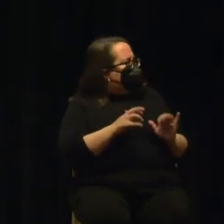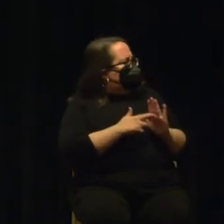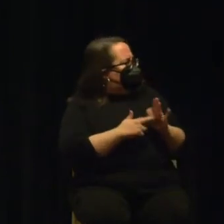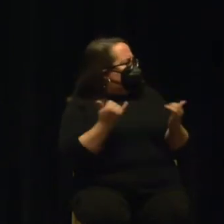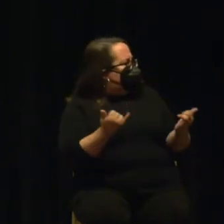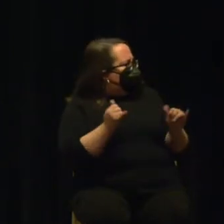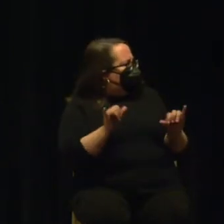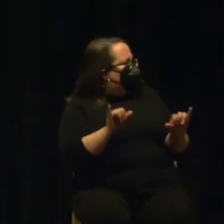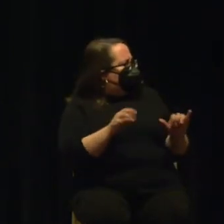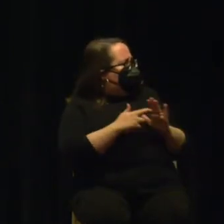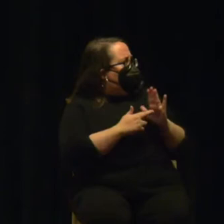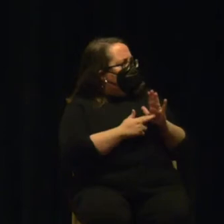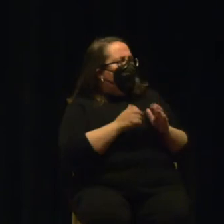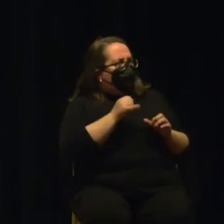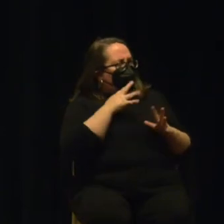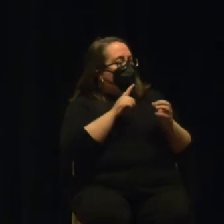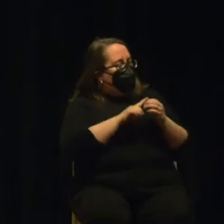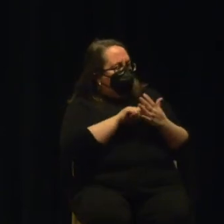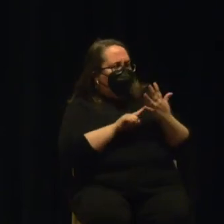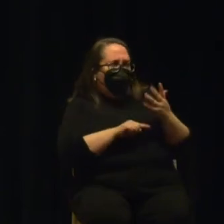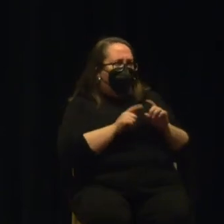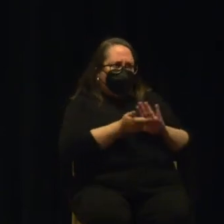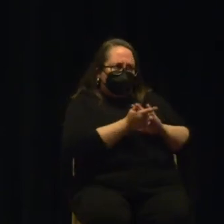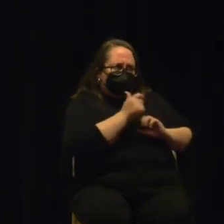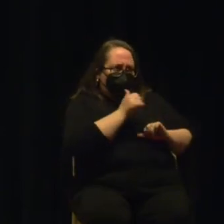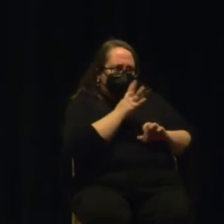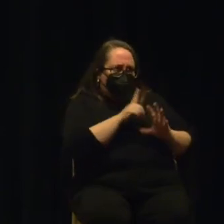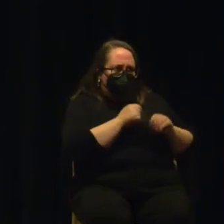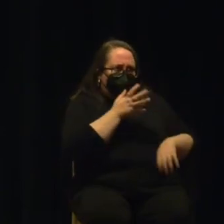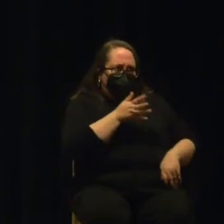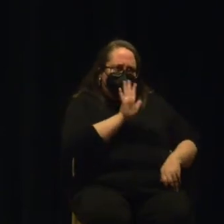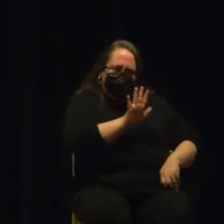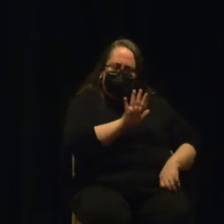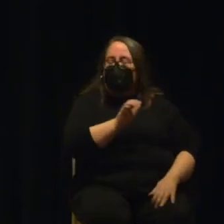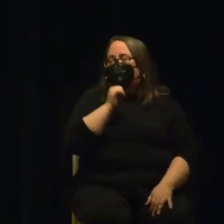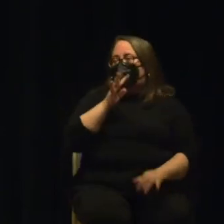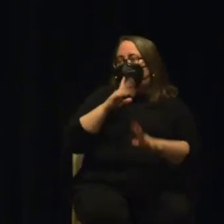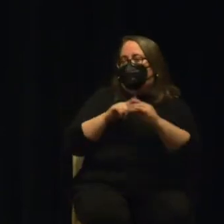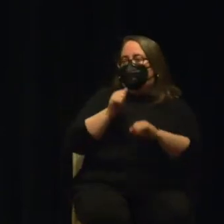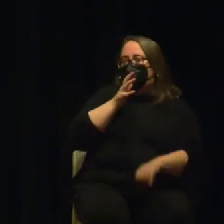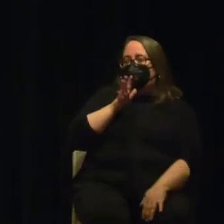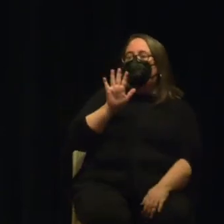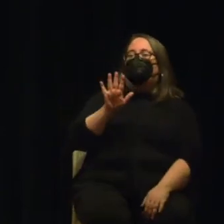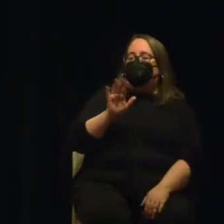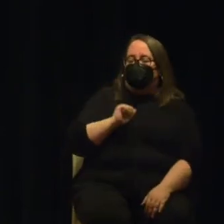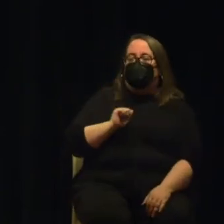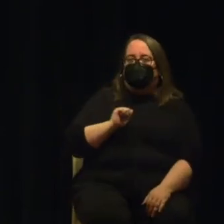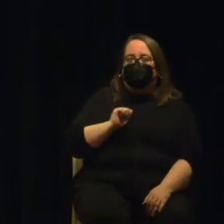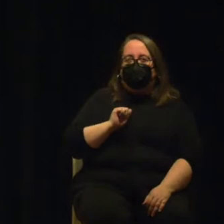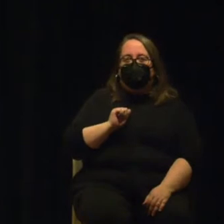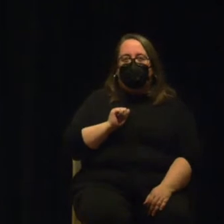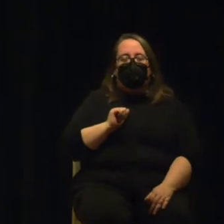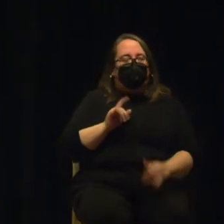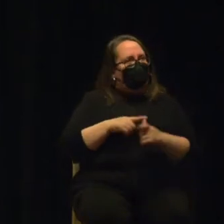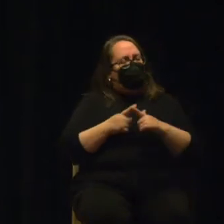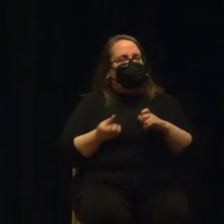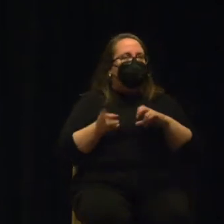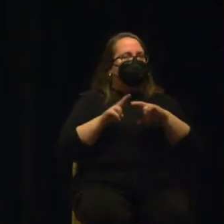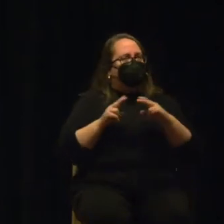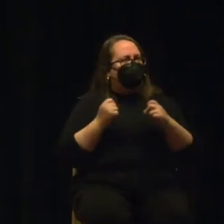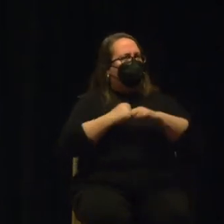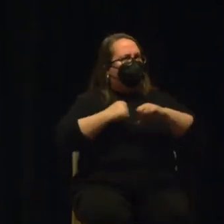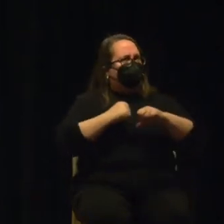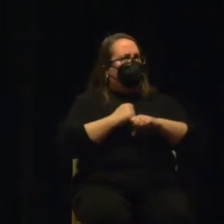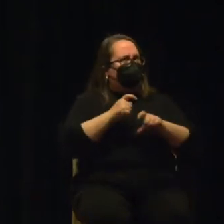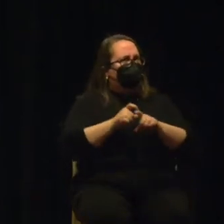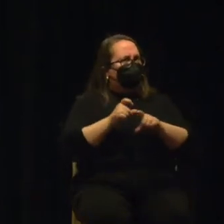apply today, right? You can say whatever you want about talking about my mother. Yeah. Right? Yeah. When you talk about my mom, then it's good. It's escalated. As now. We say fighting words.